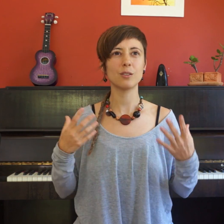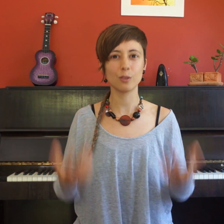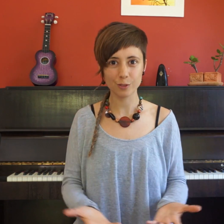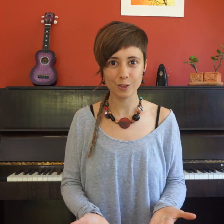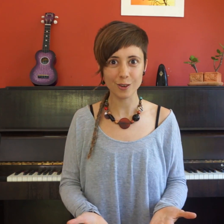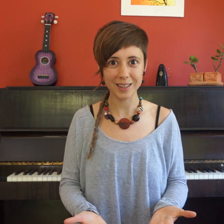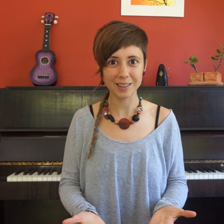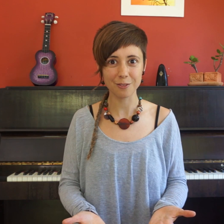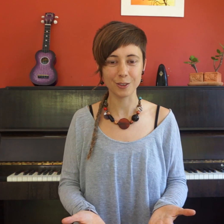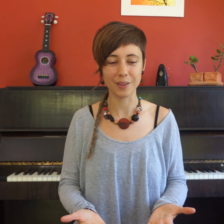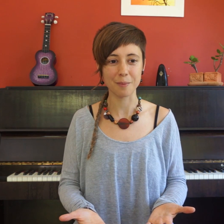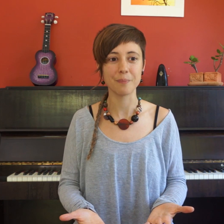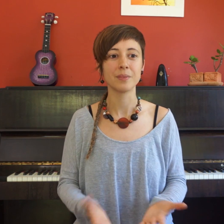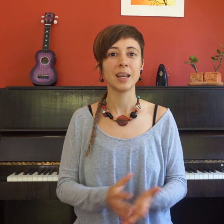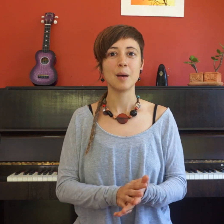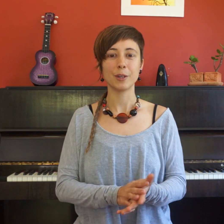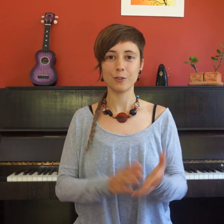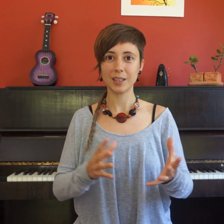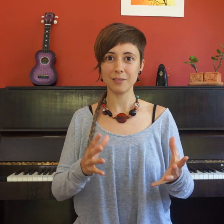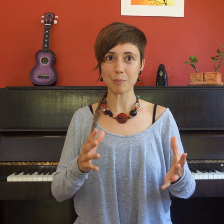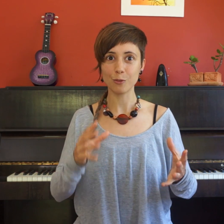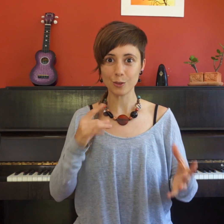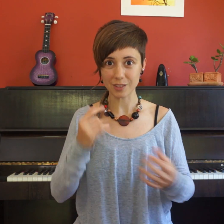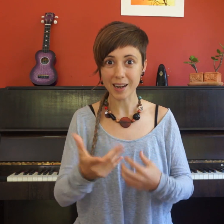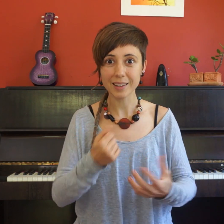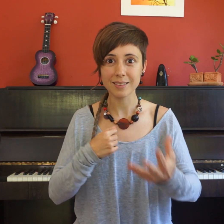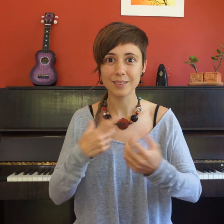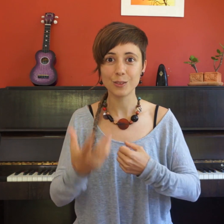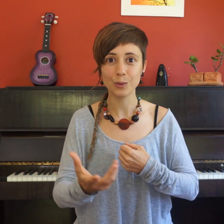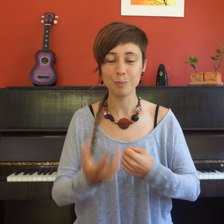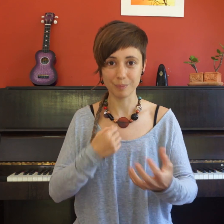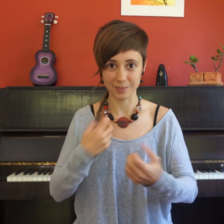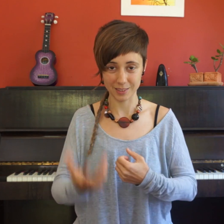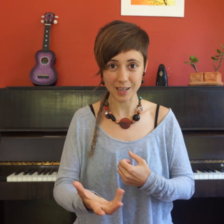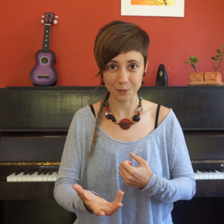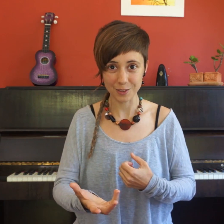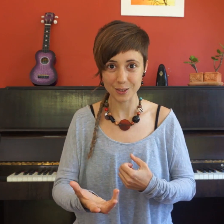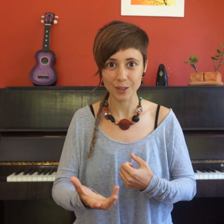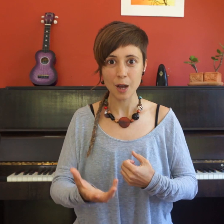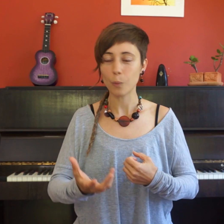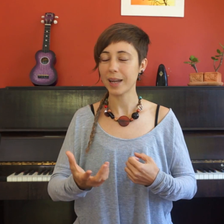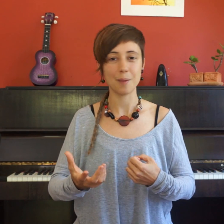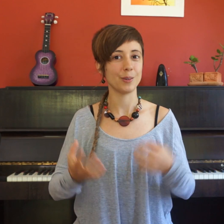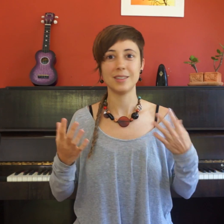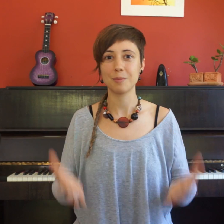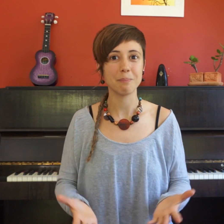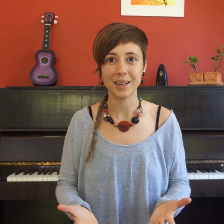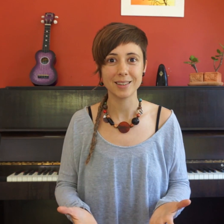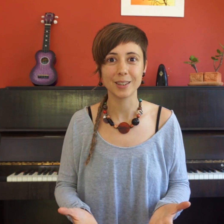so frustrating for them. But if you give them a few signs to chat with you, what happens is